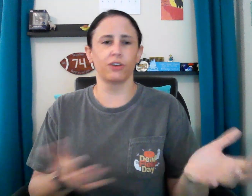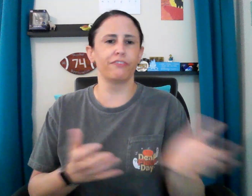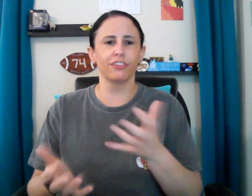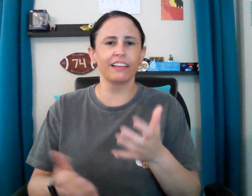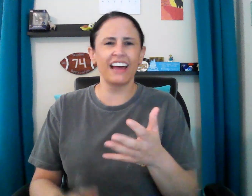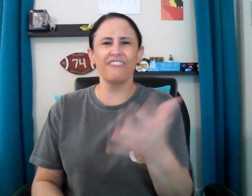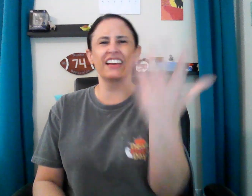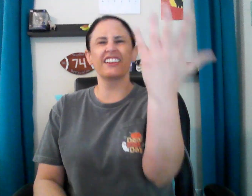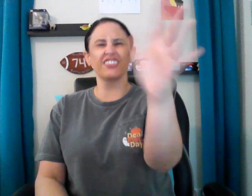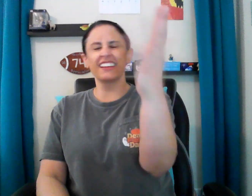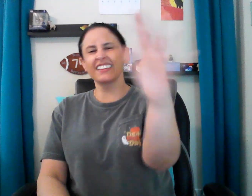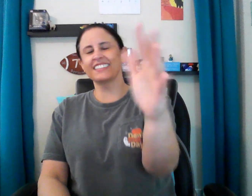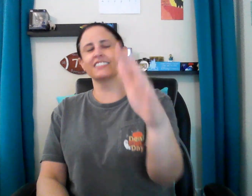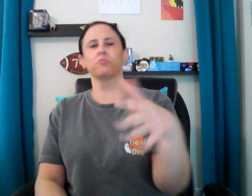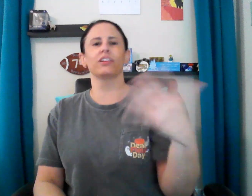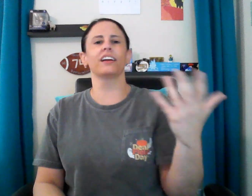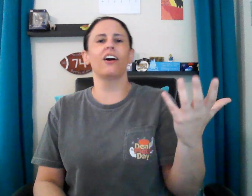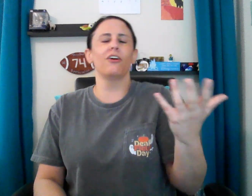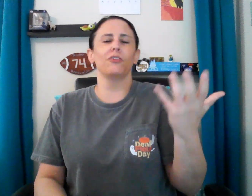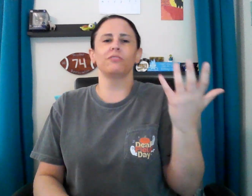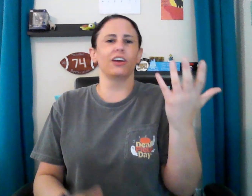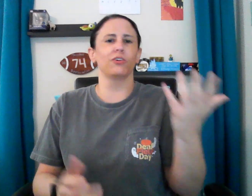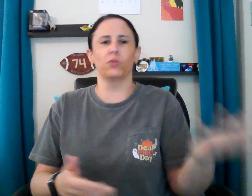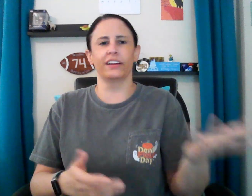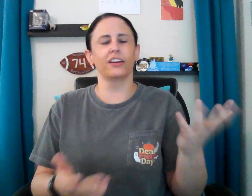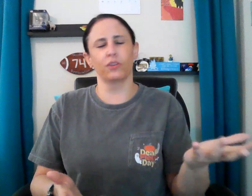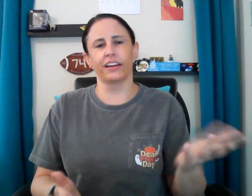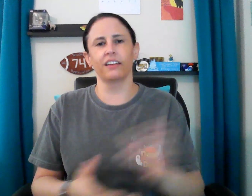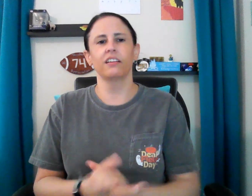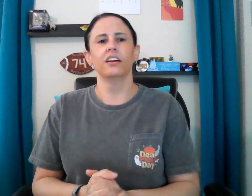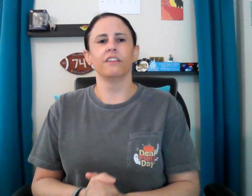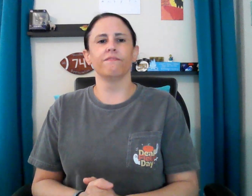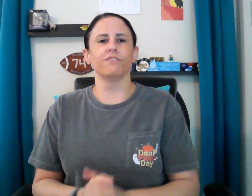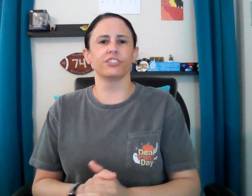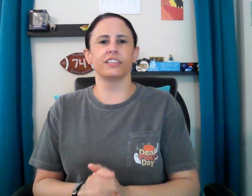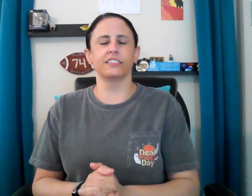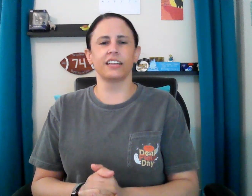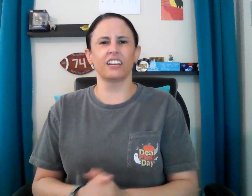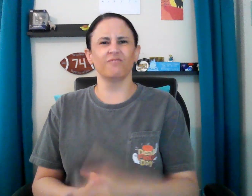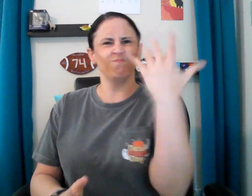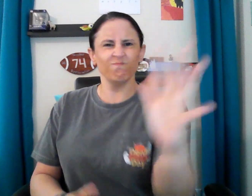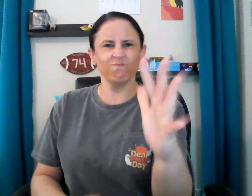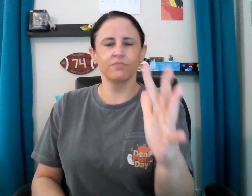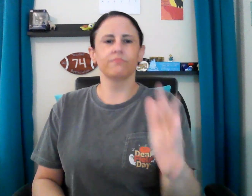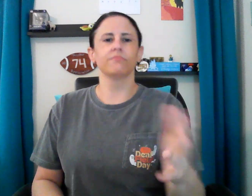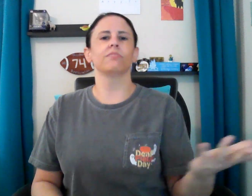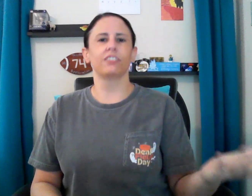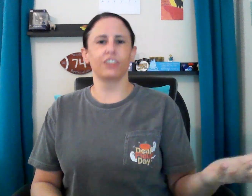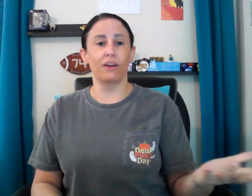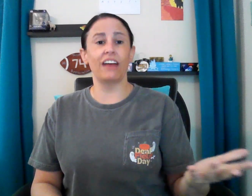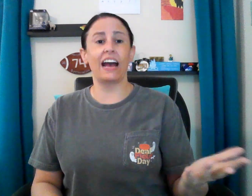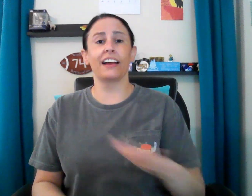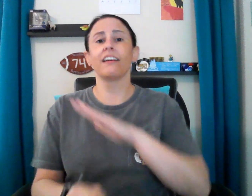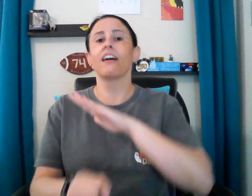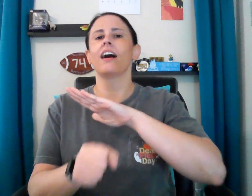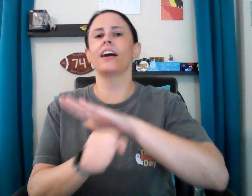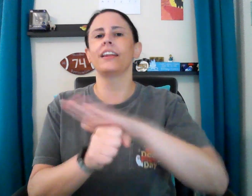if you're like laughing and you're like this, it's more like, oh, quit it, versus like, I've had